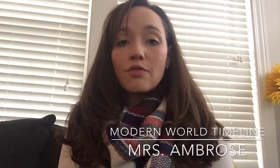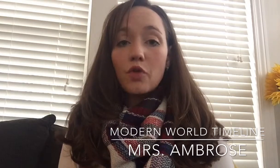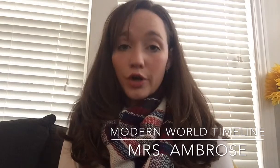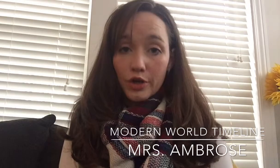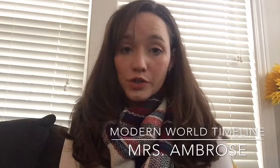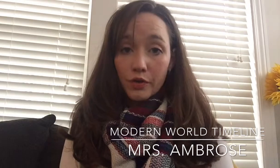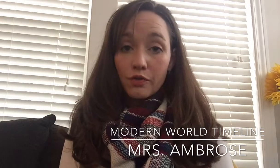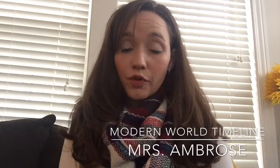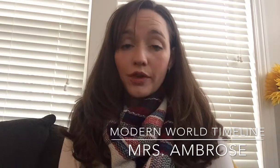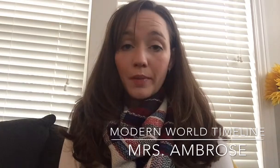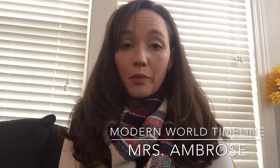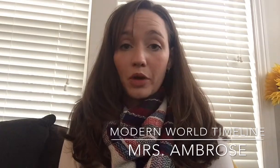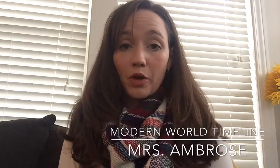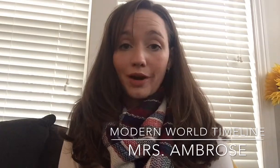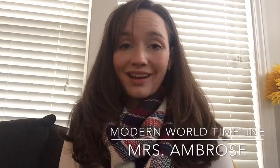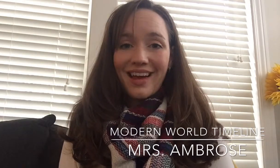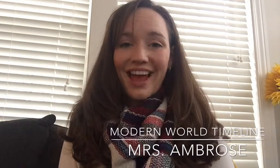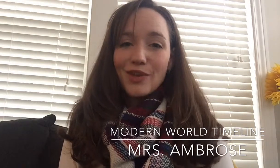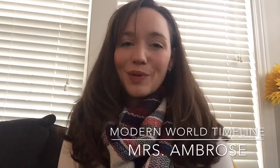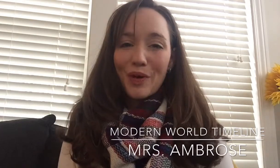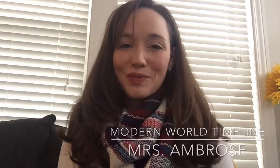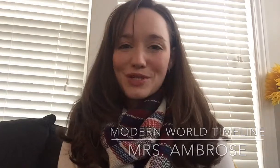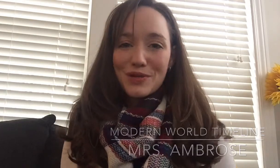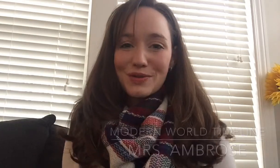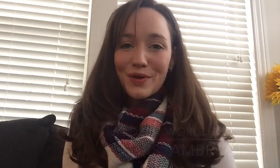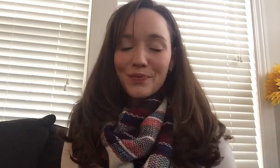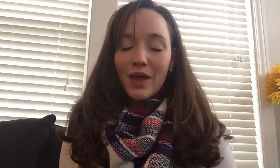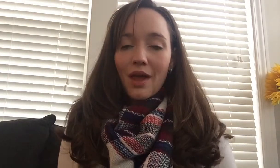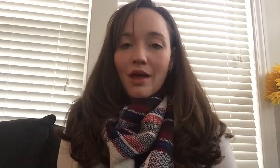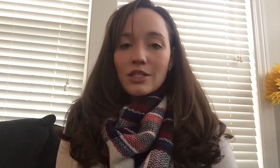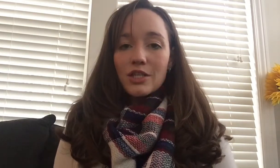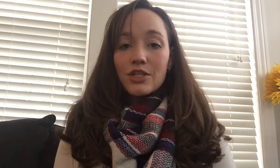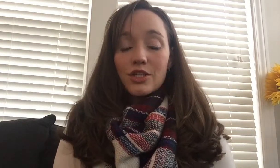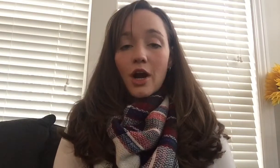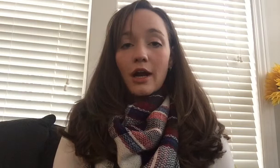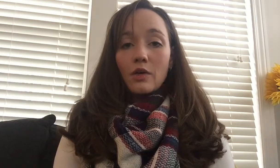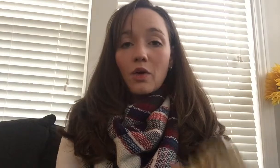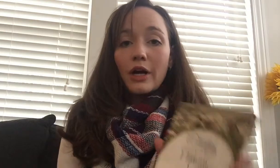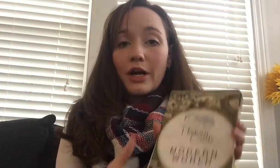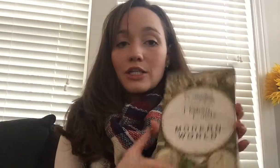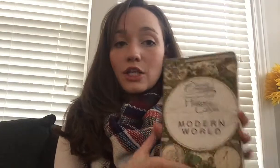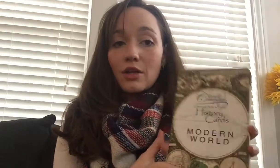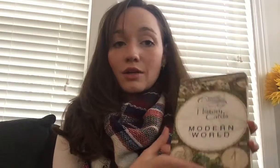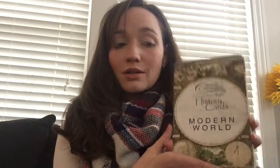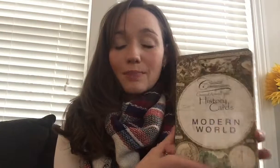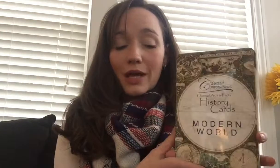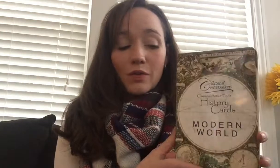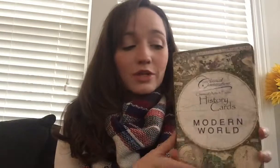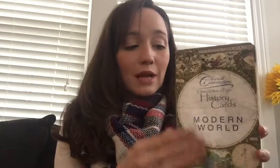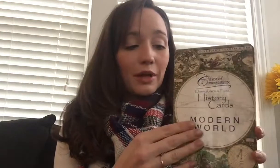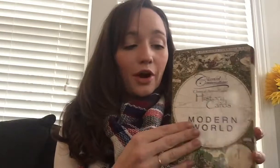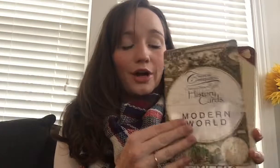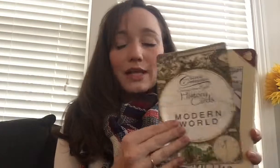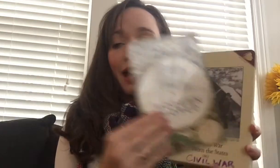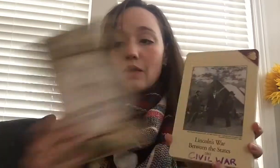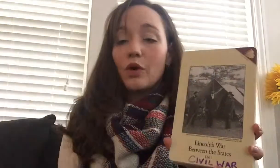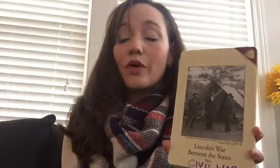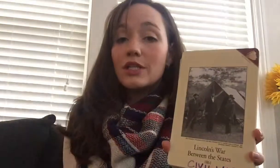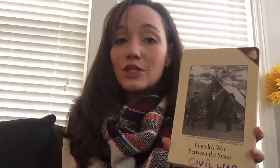for your student for their memory work, and you'd be welcome to do so. To start, we're going to begin with our timeline cards, and we're going to do